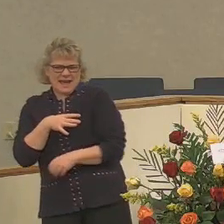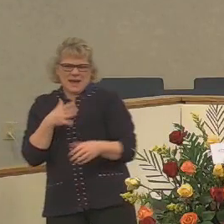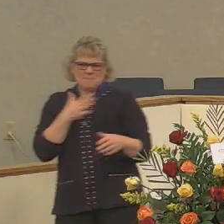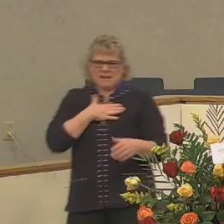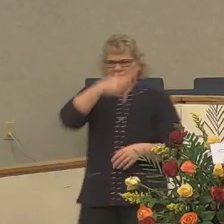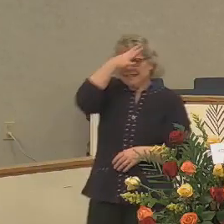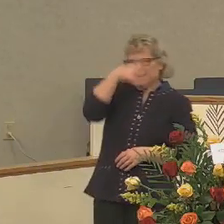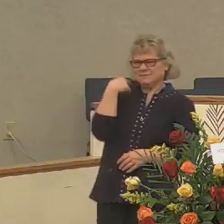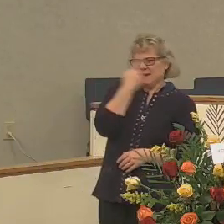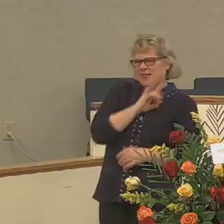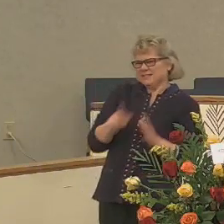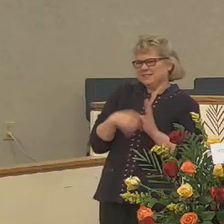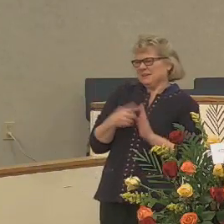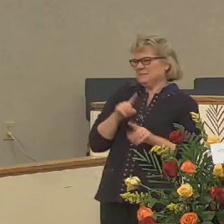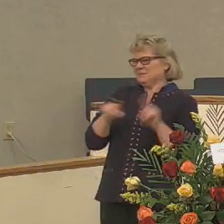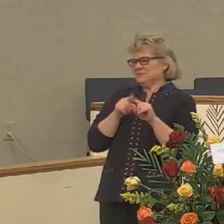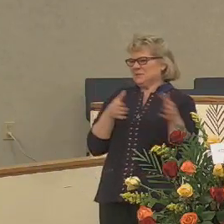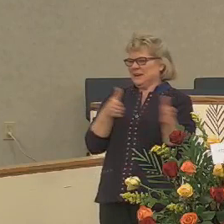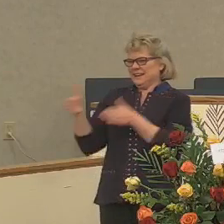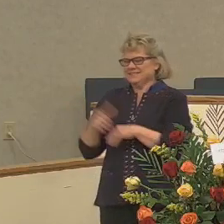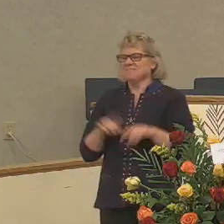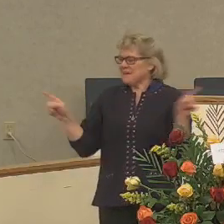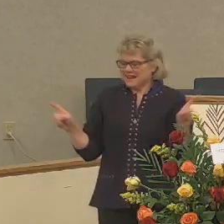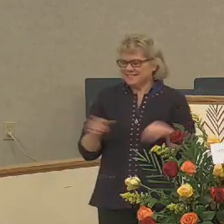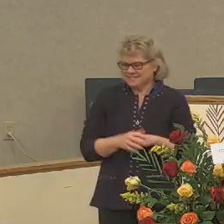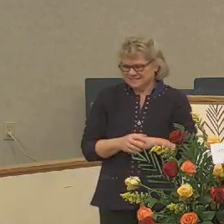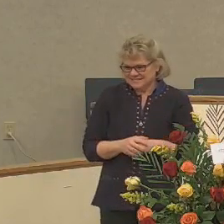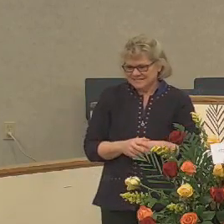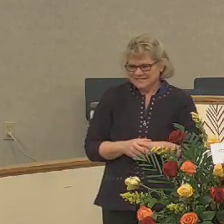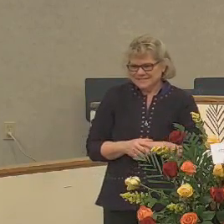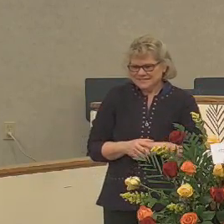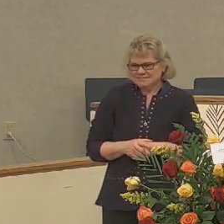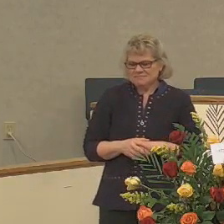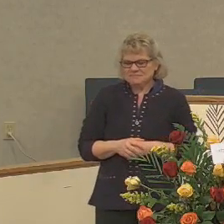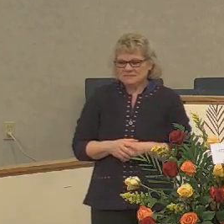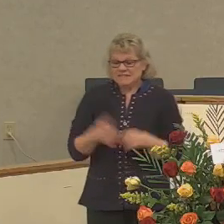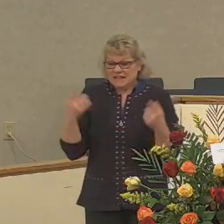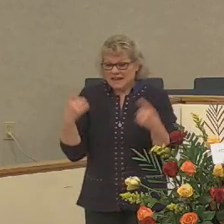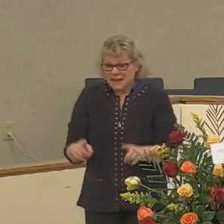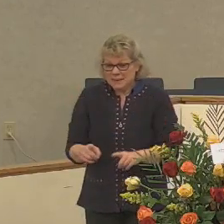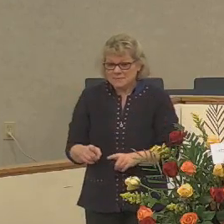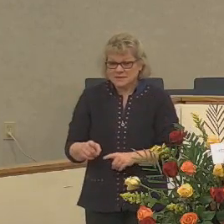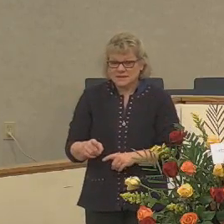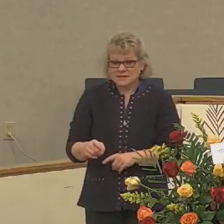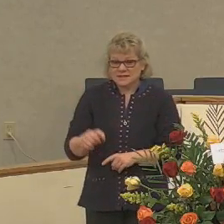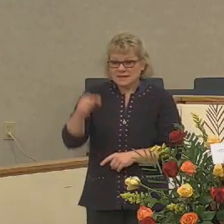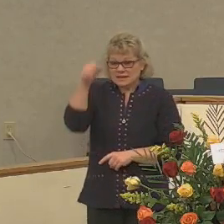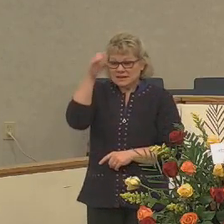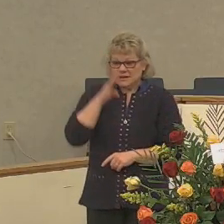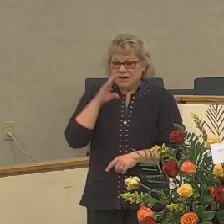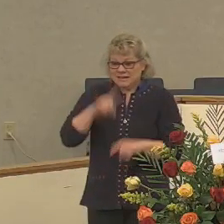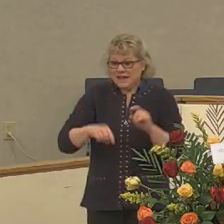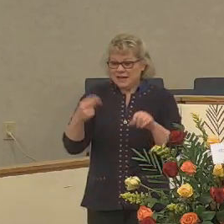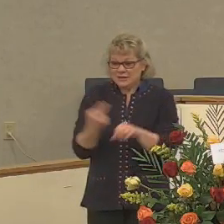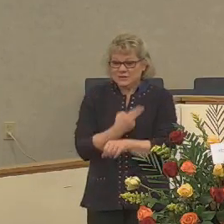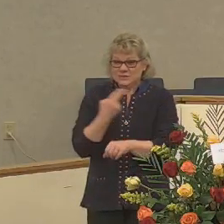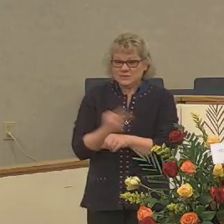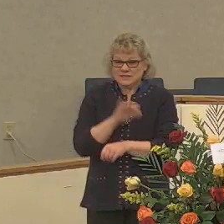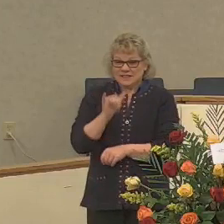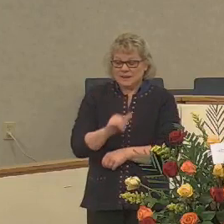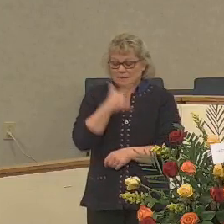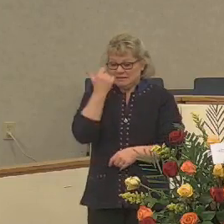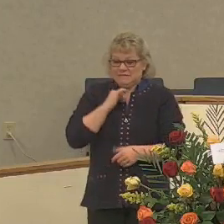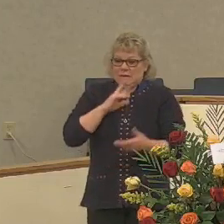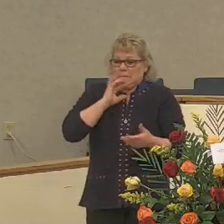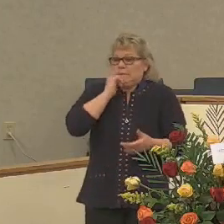sometimes. But you know, if that were the case, that God could not use us because of our